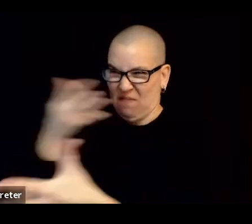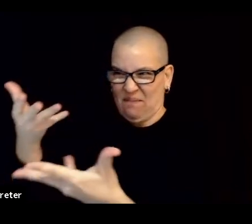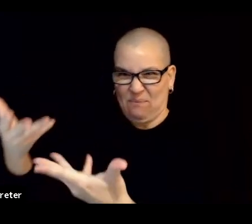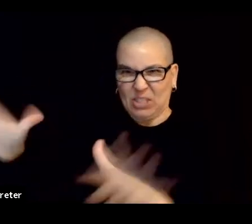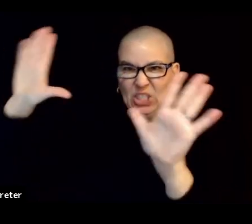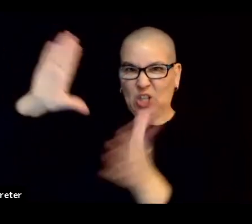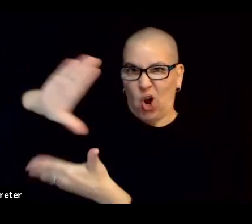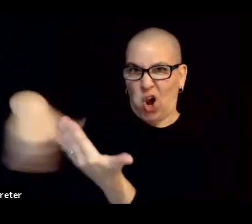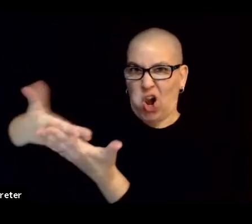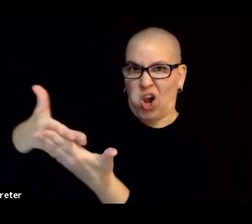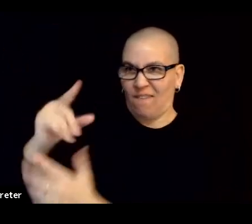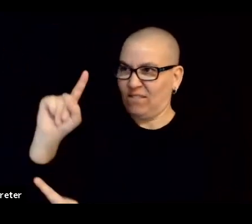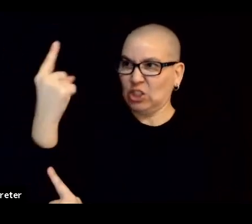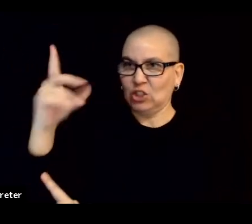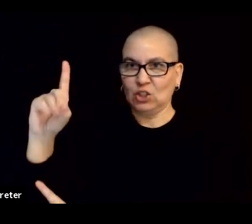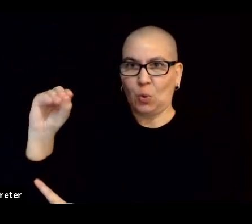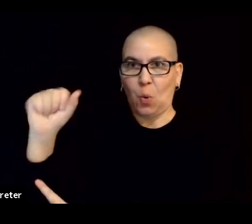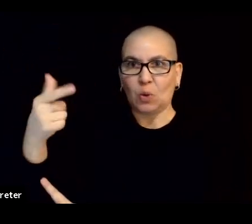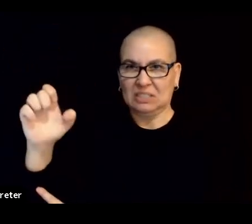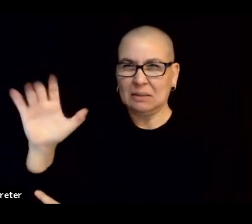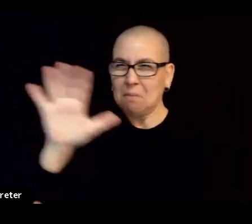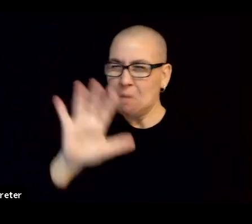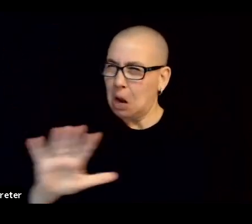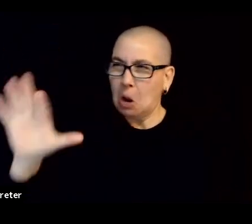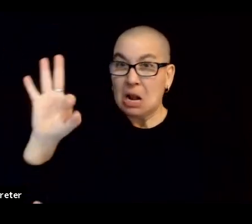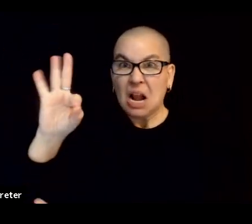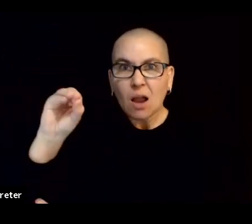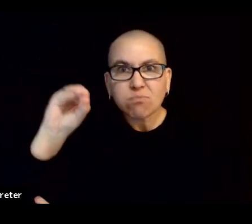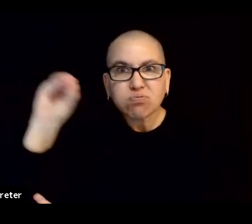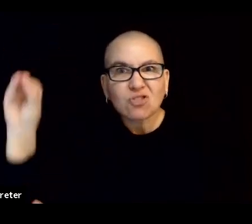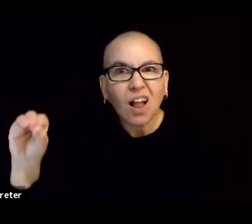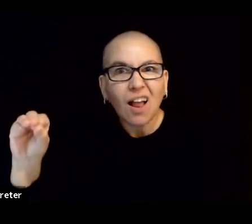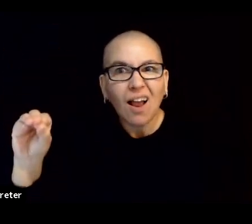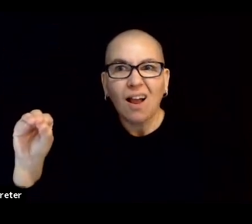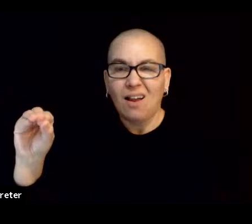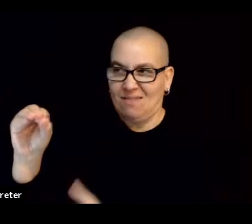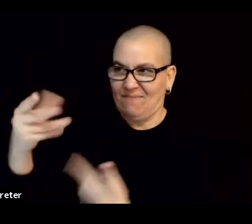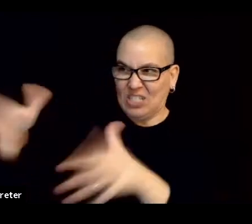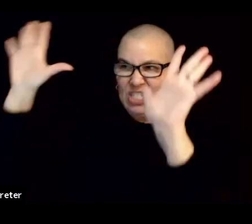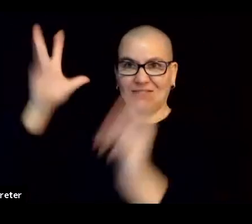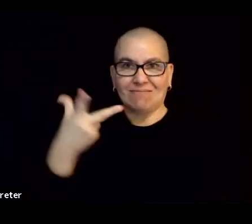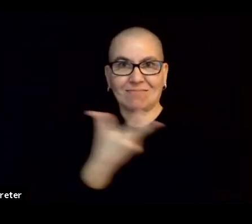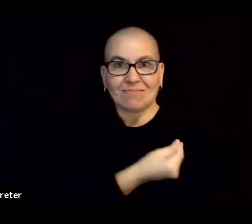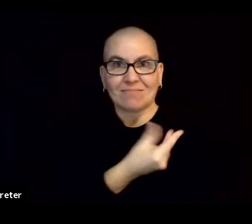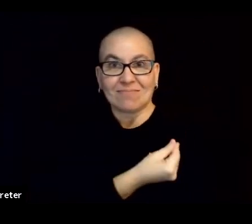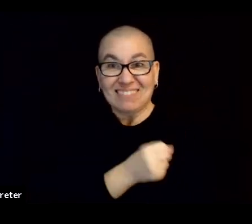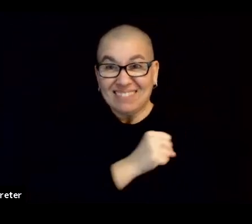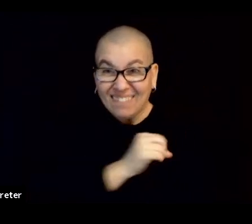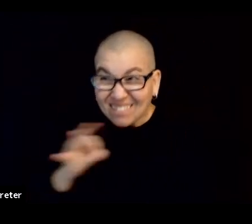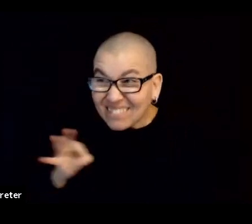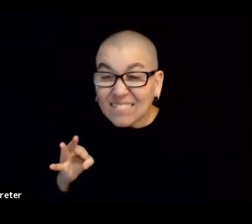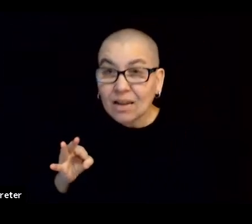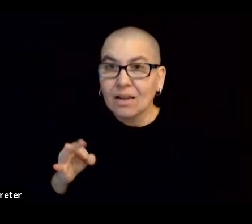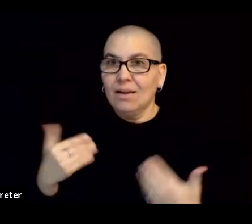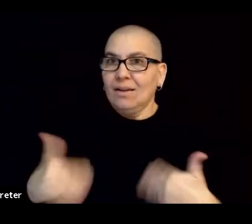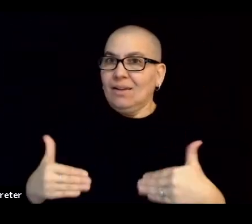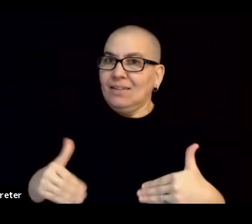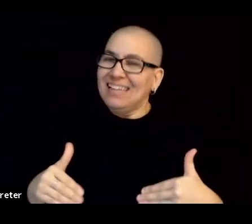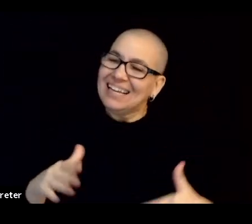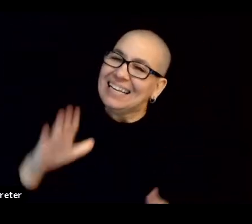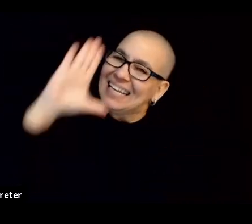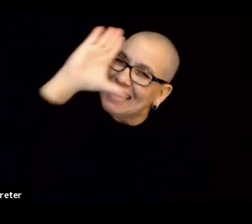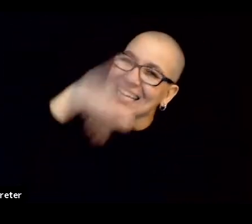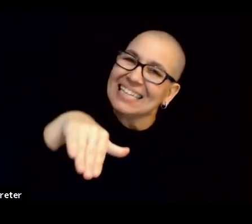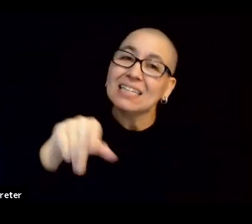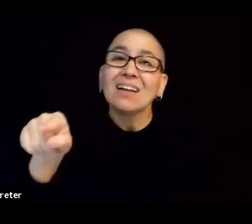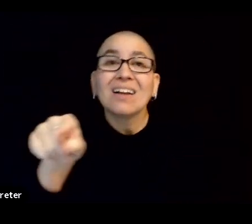exceeds about 90%. As far as the staff working there, it's much lower. I would encourage folks, go out and read, do what you need to